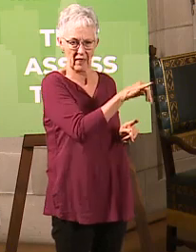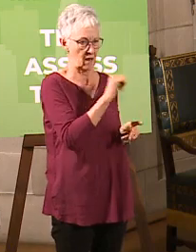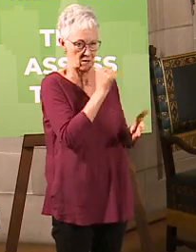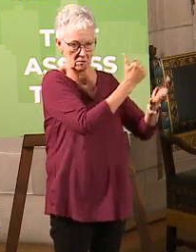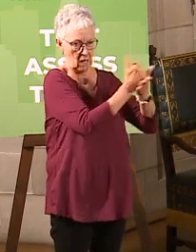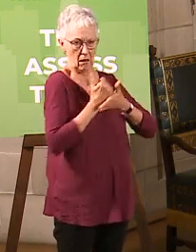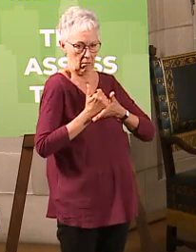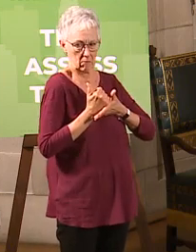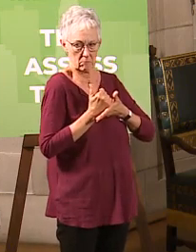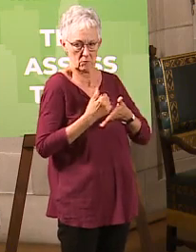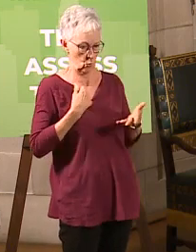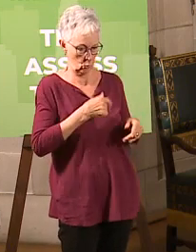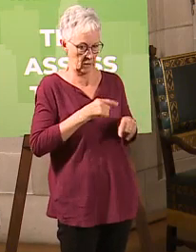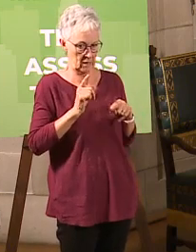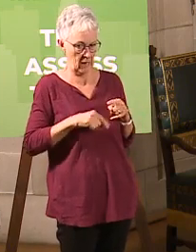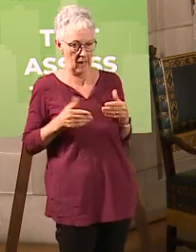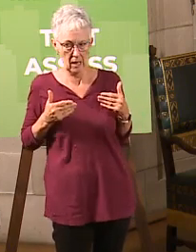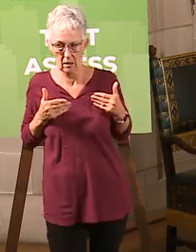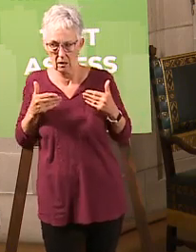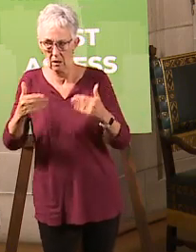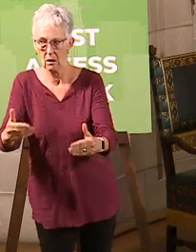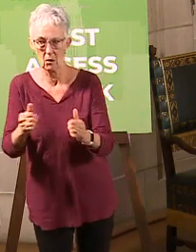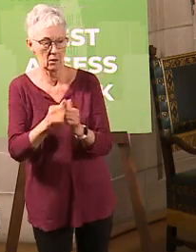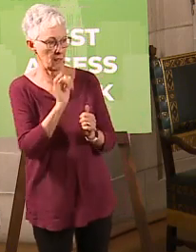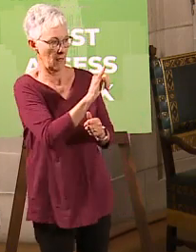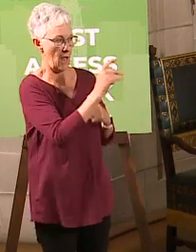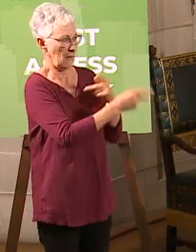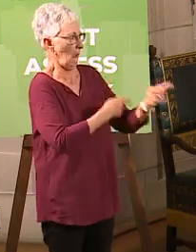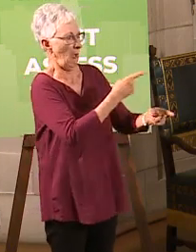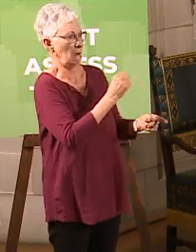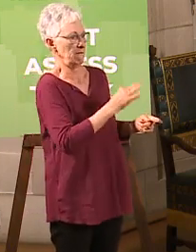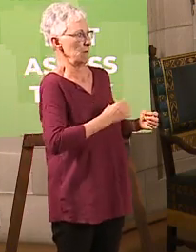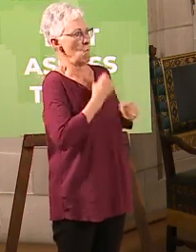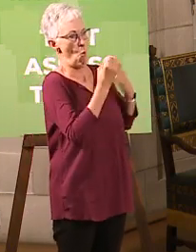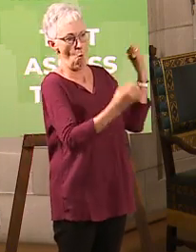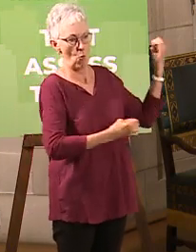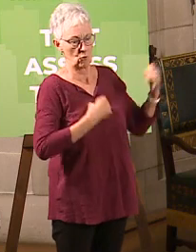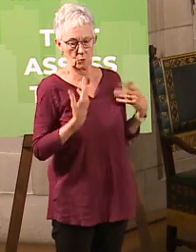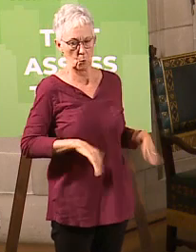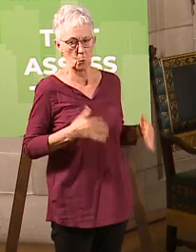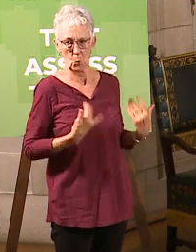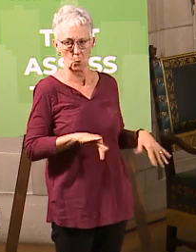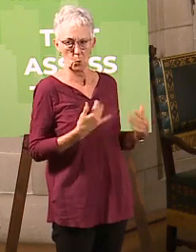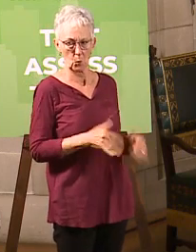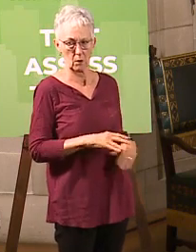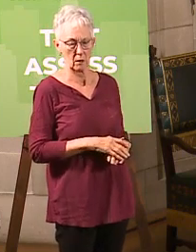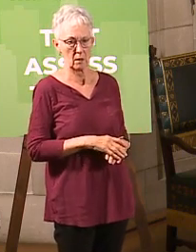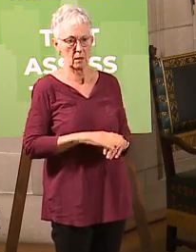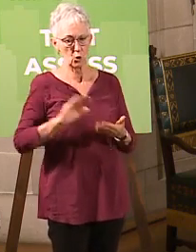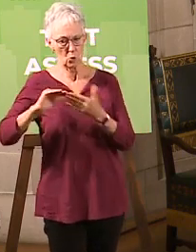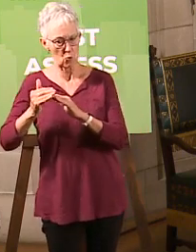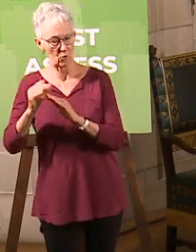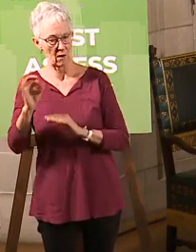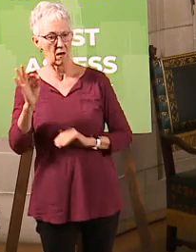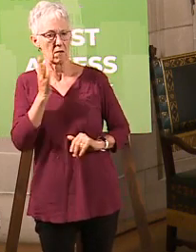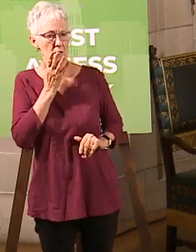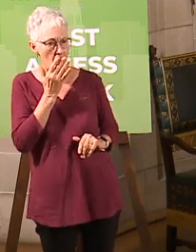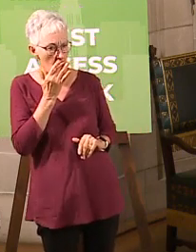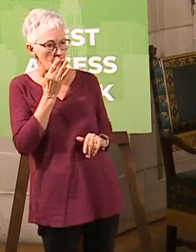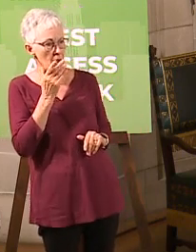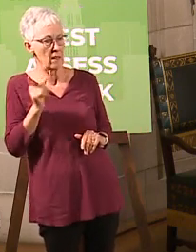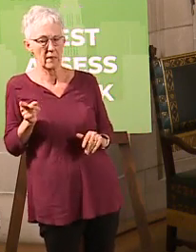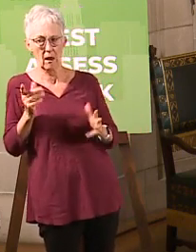is just a small group of the protesters, I think the vast majority are trying to do it peacefully. We saw certainly in Omaha where protesters were trying to police